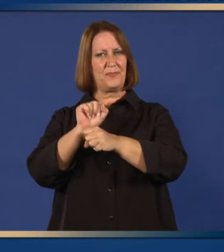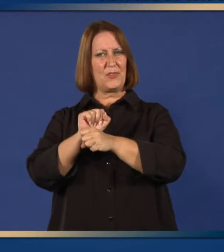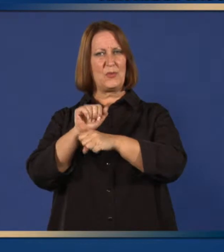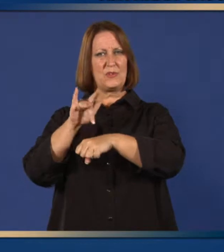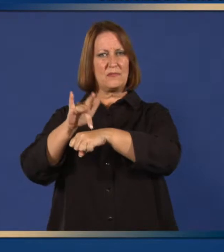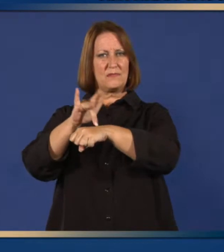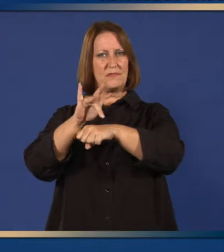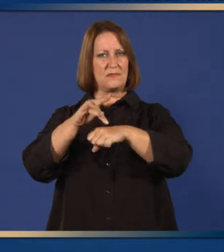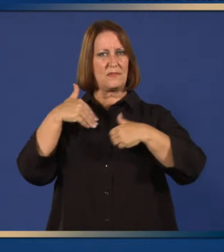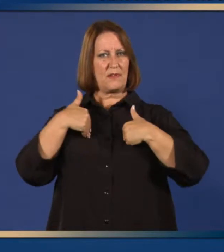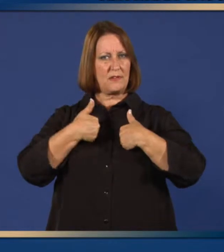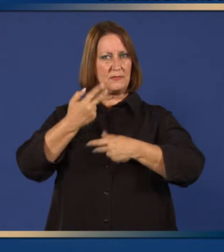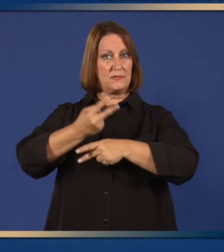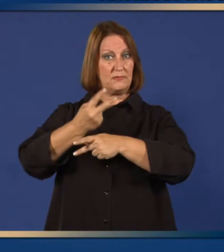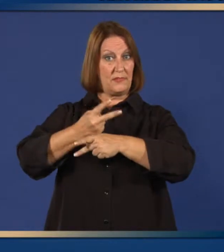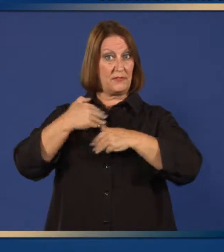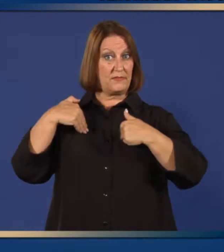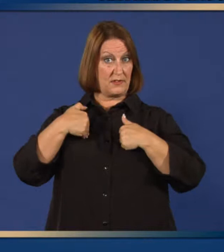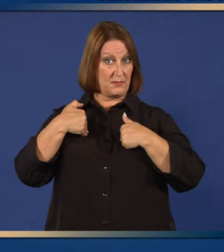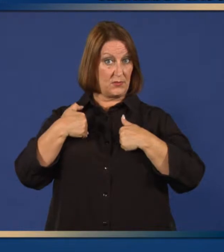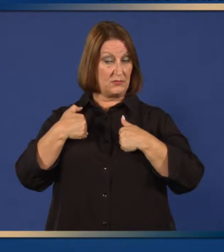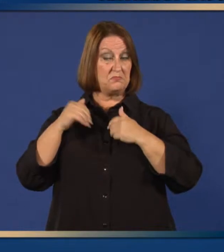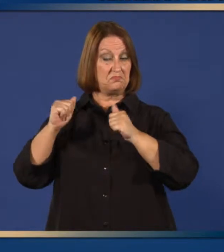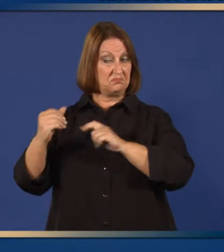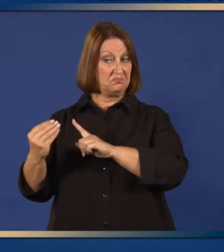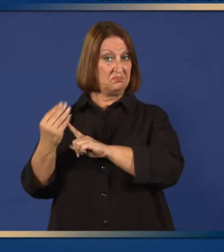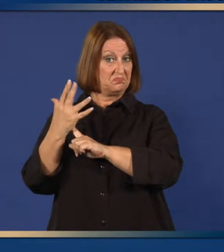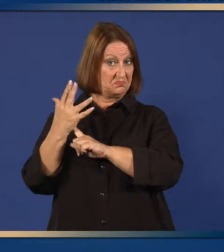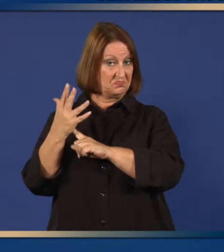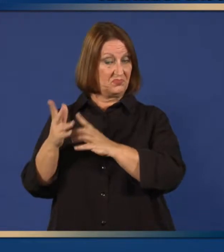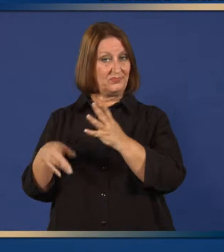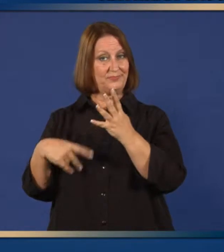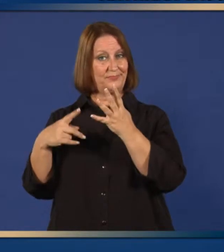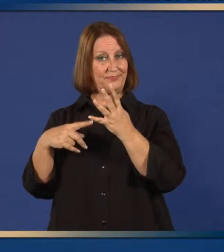some people handling animals or animal products,